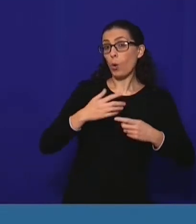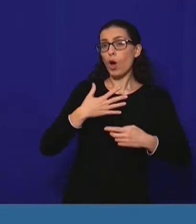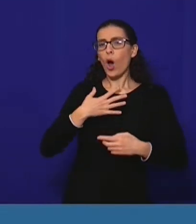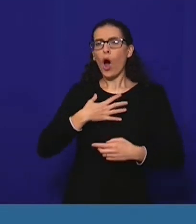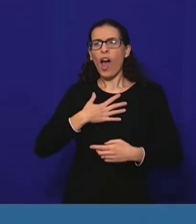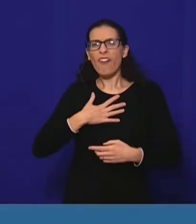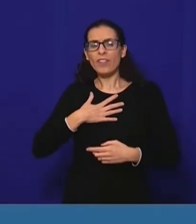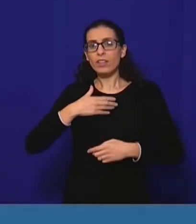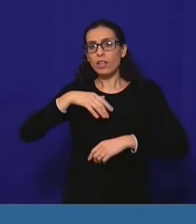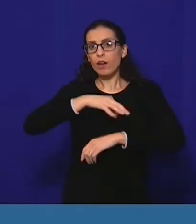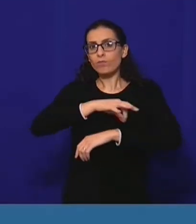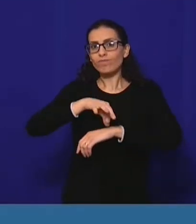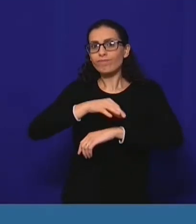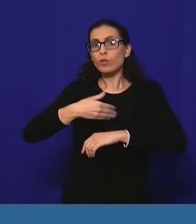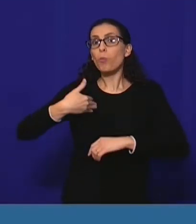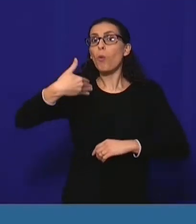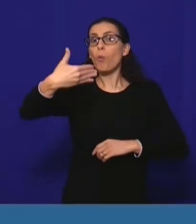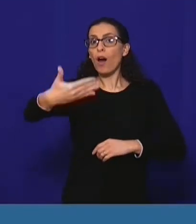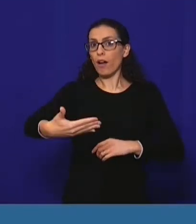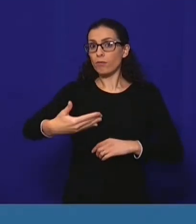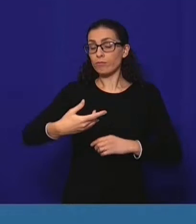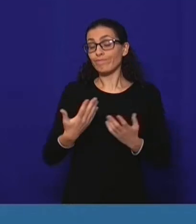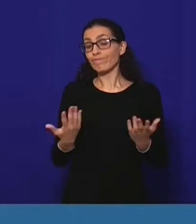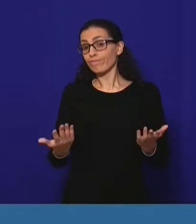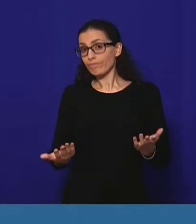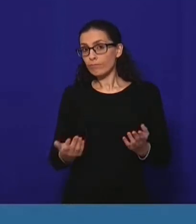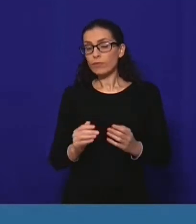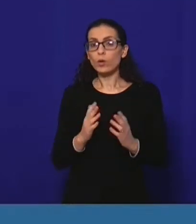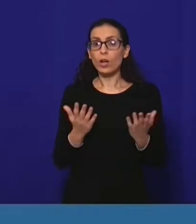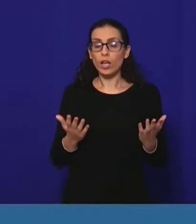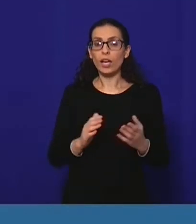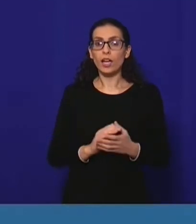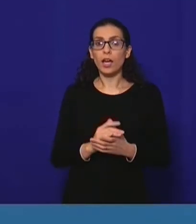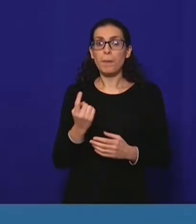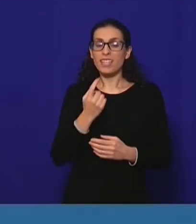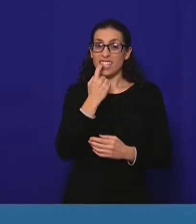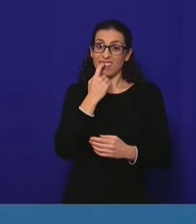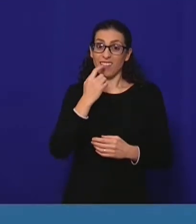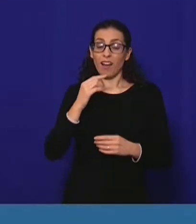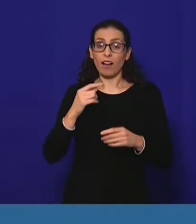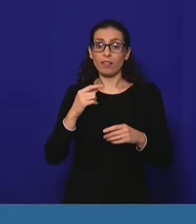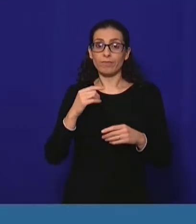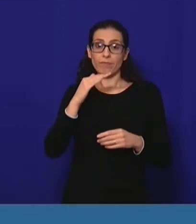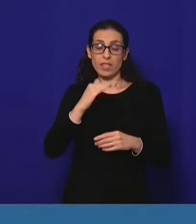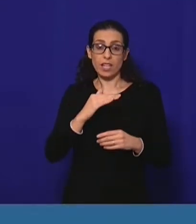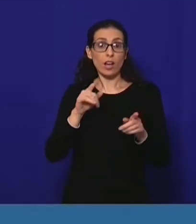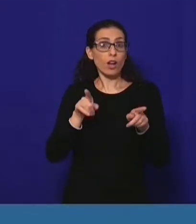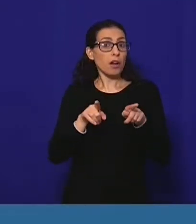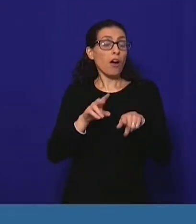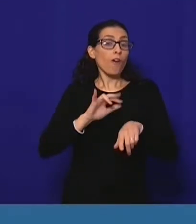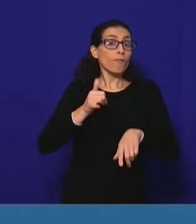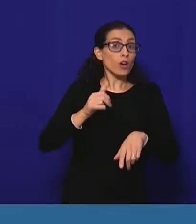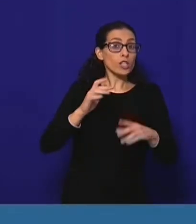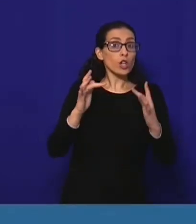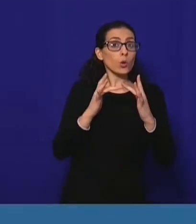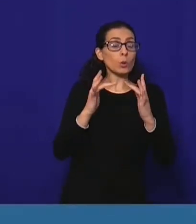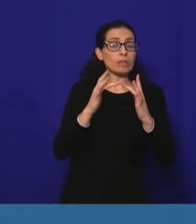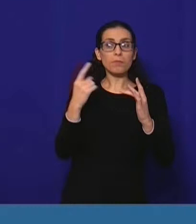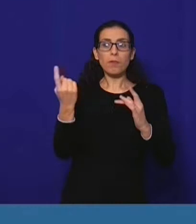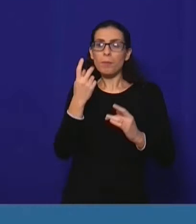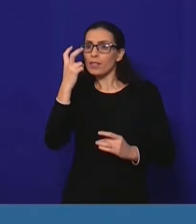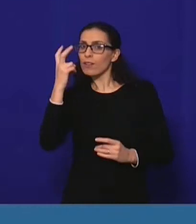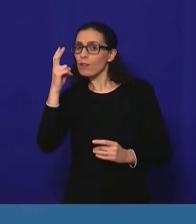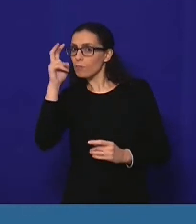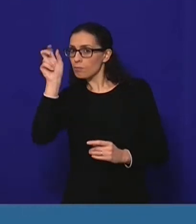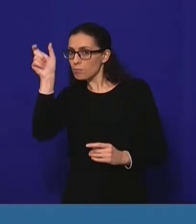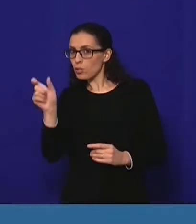wara, però wkoll għandek ċans li dawn il-nies ta' dawn l-etajiet ikunu qegħdin f'kuntatt ma' nies li huma vulnerabbli u mbagħad jgħaddu